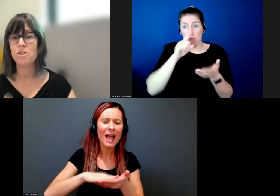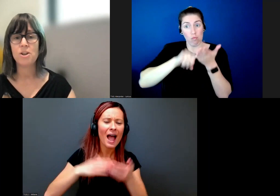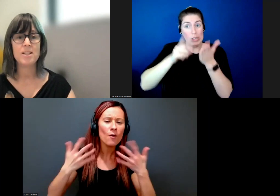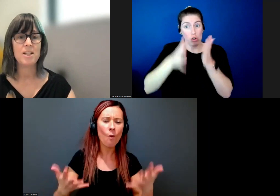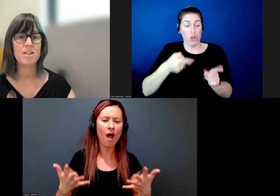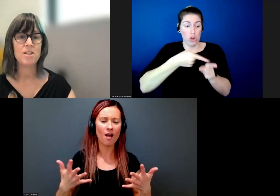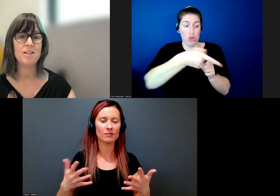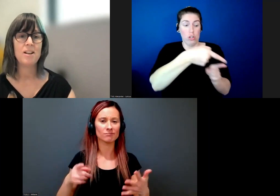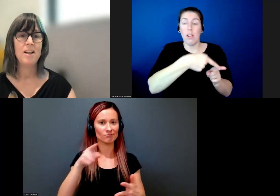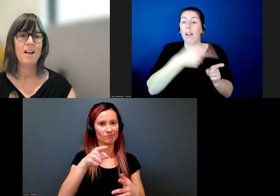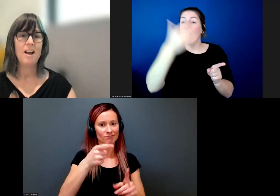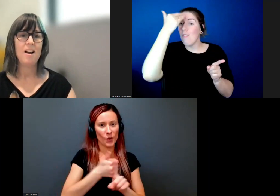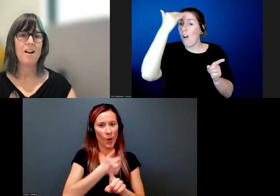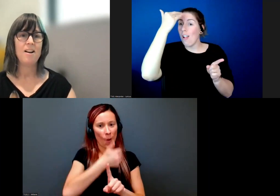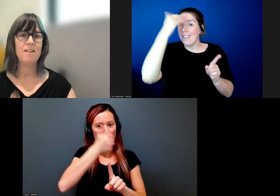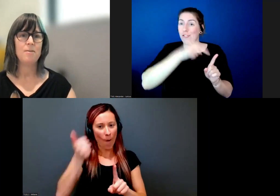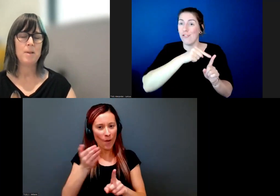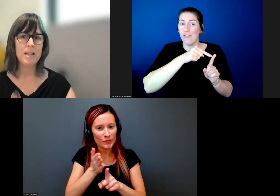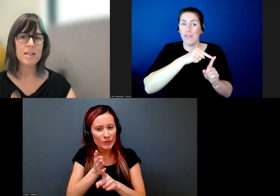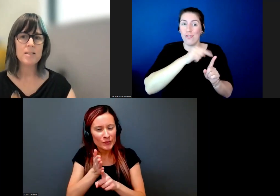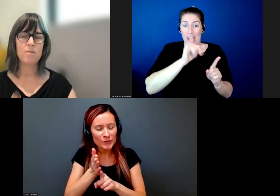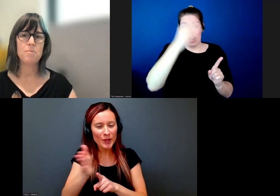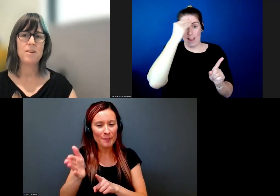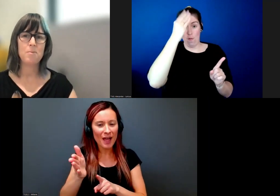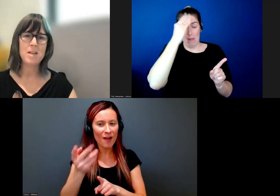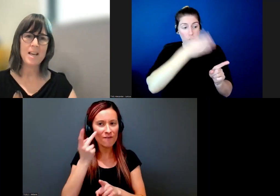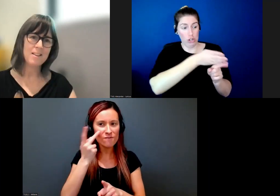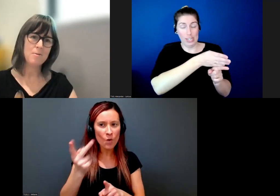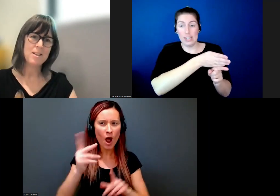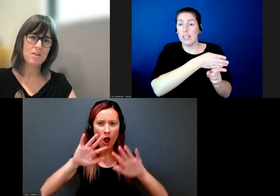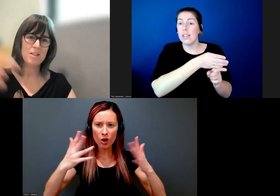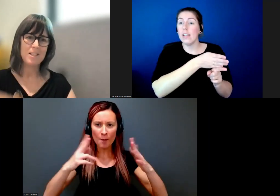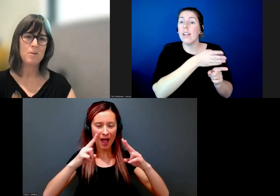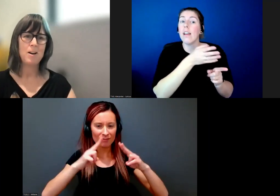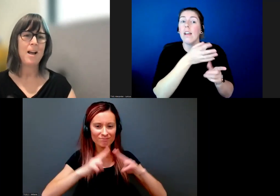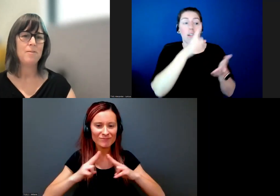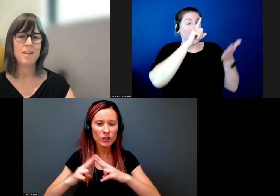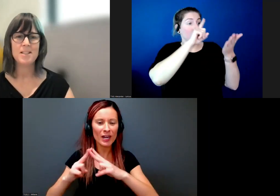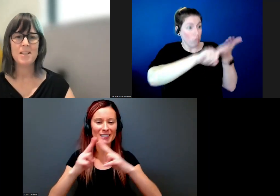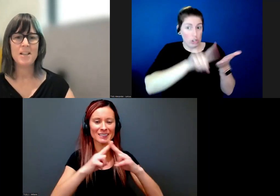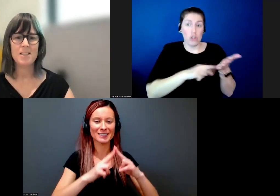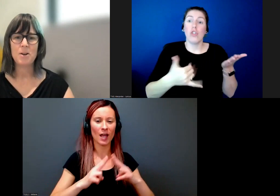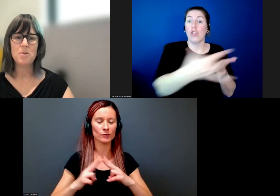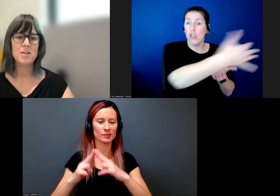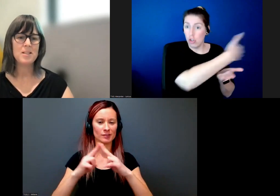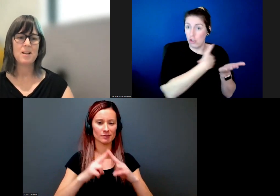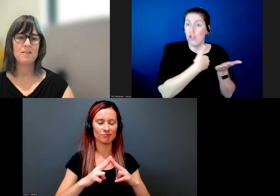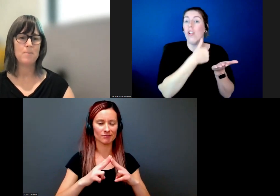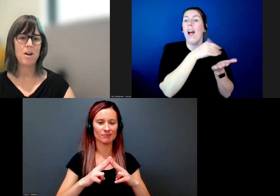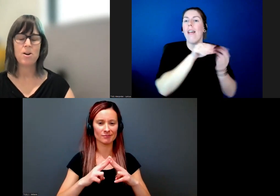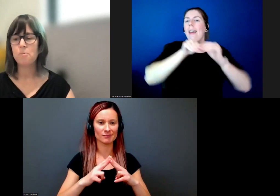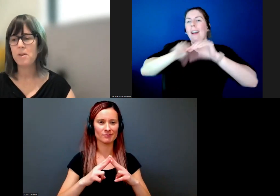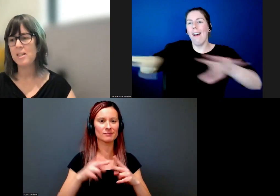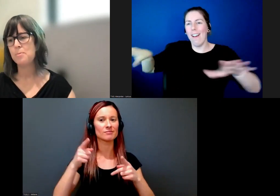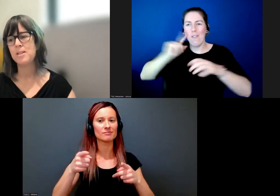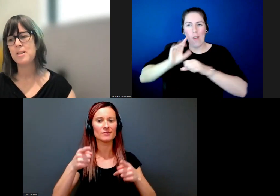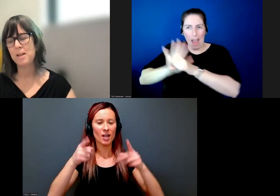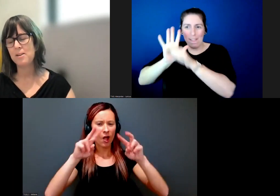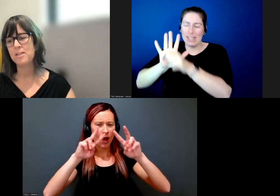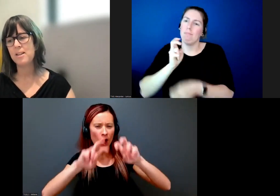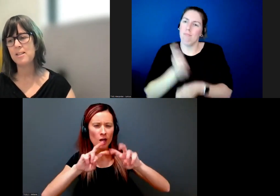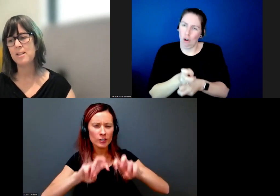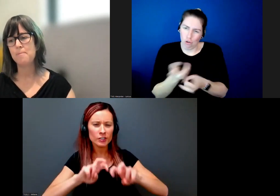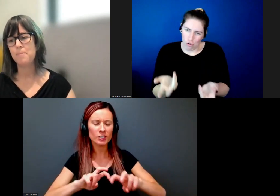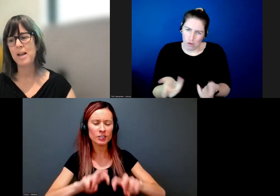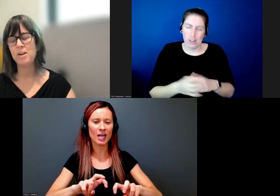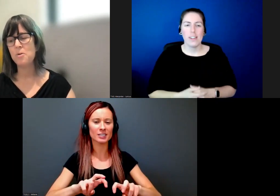knowledge translation piece from getting the research into our advocacy, it's always a hard piece, but something else